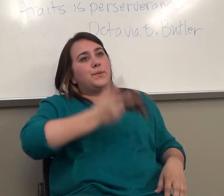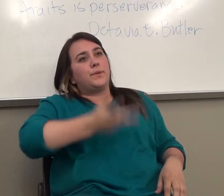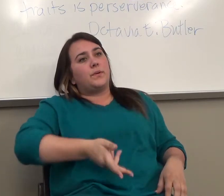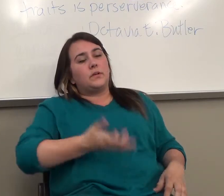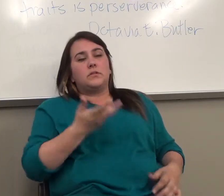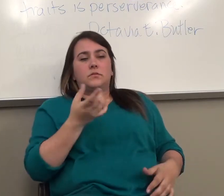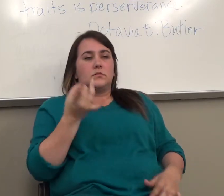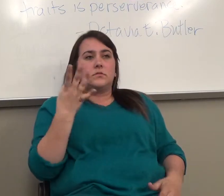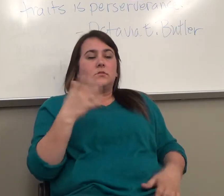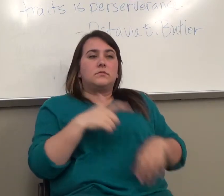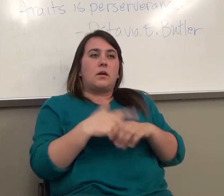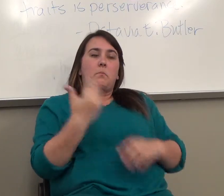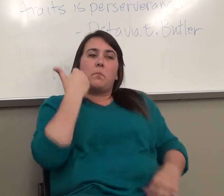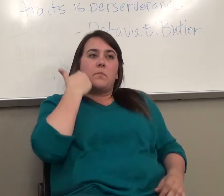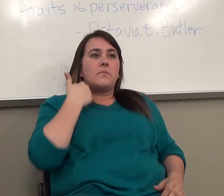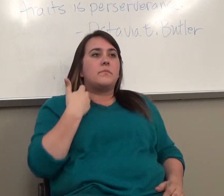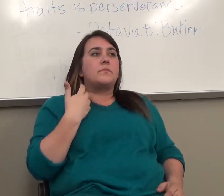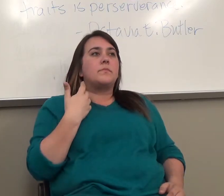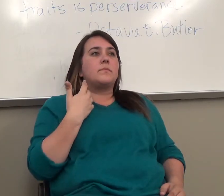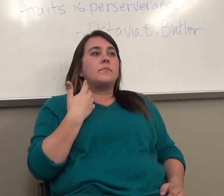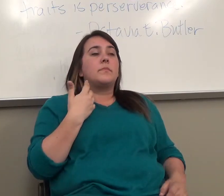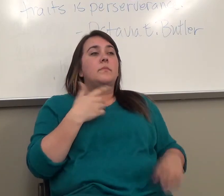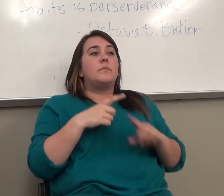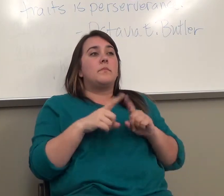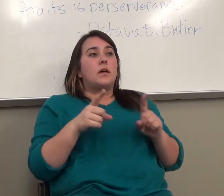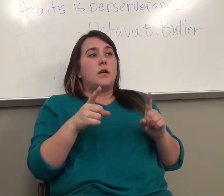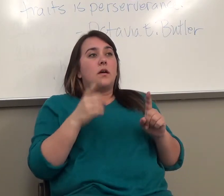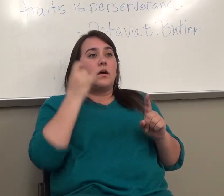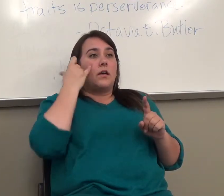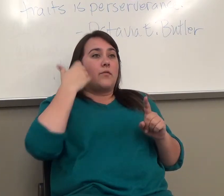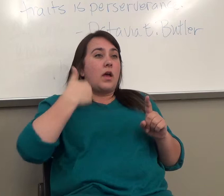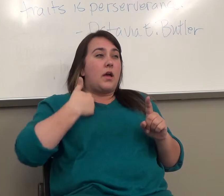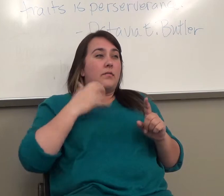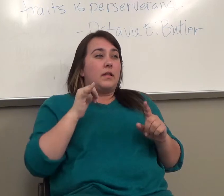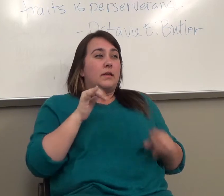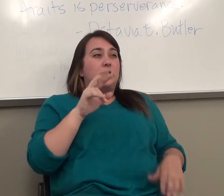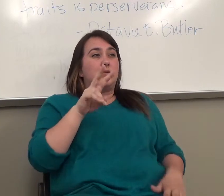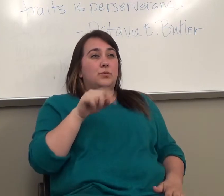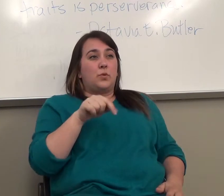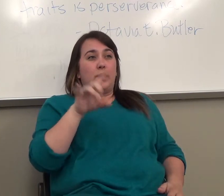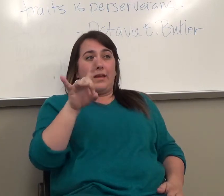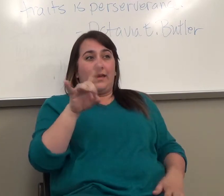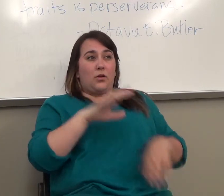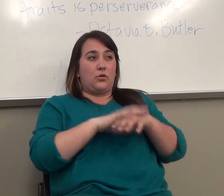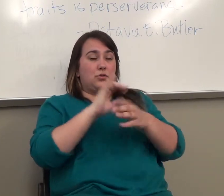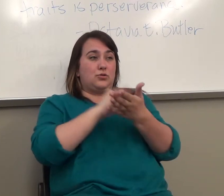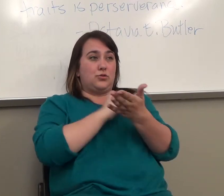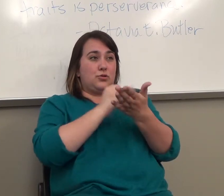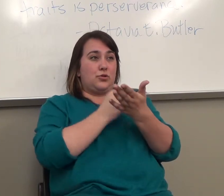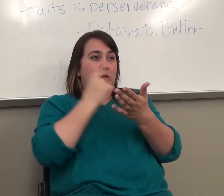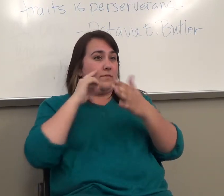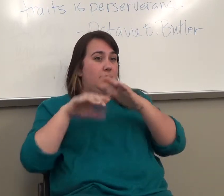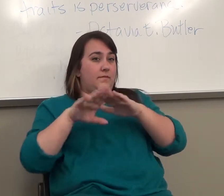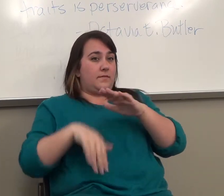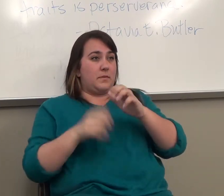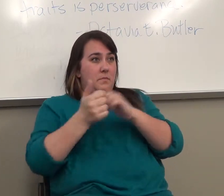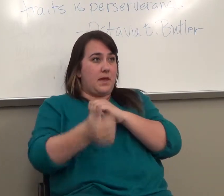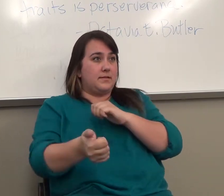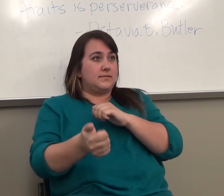if you have like a 2.8 on the journal, if you have a less than passing grade on the journal, and